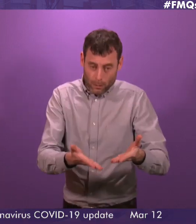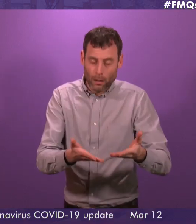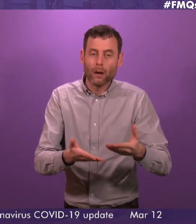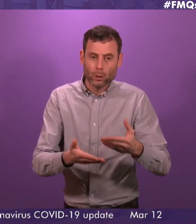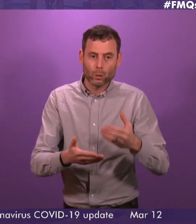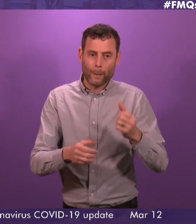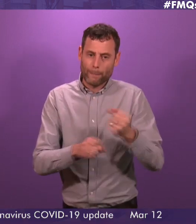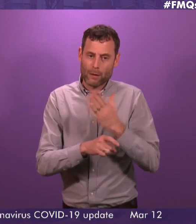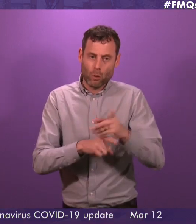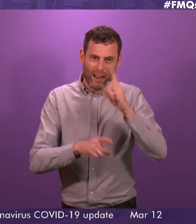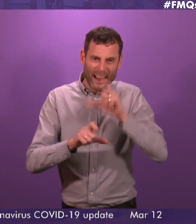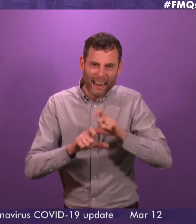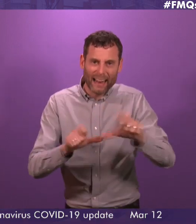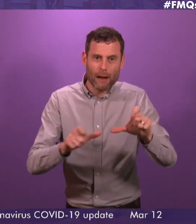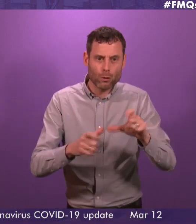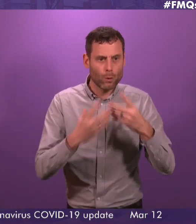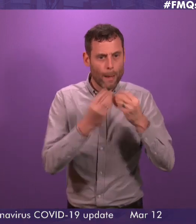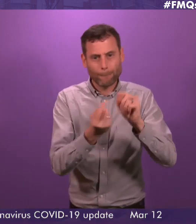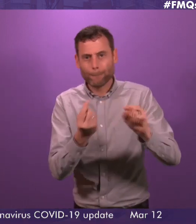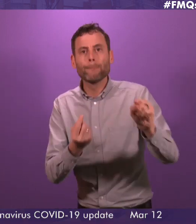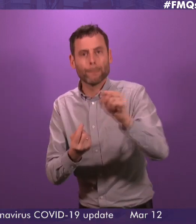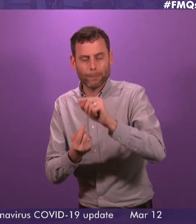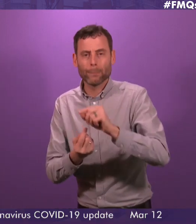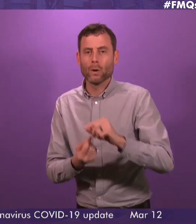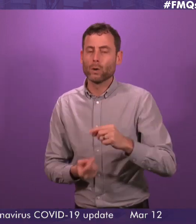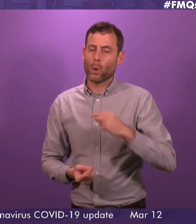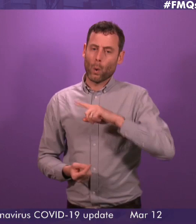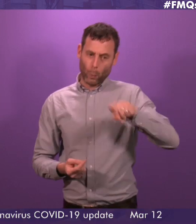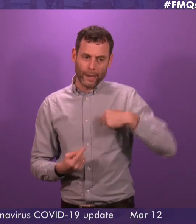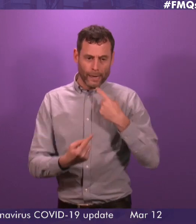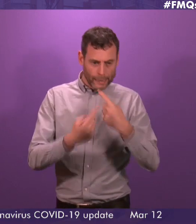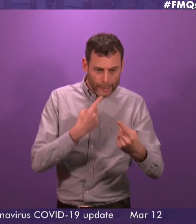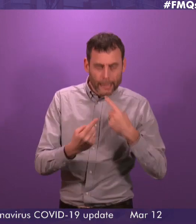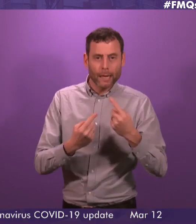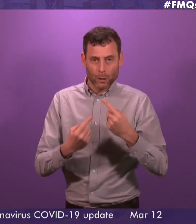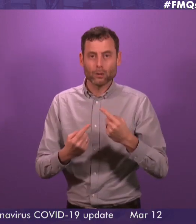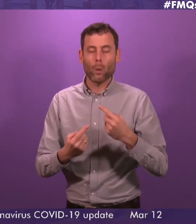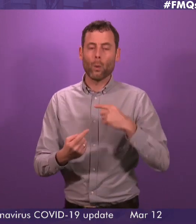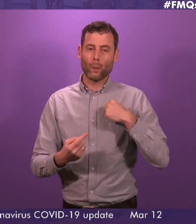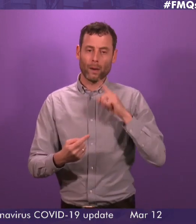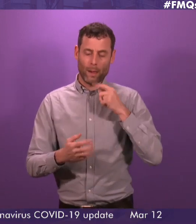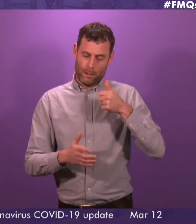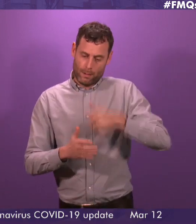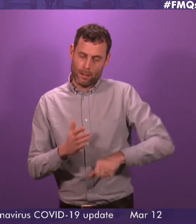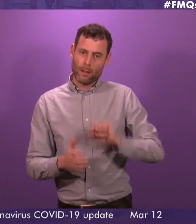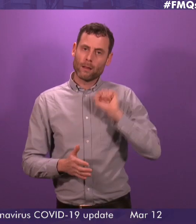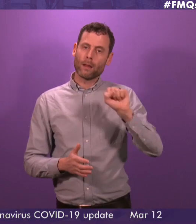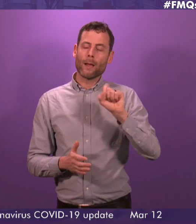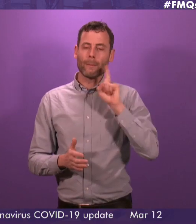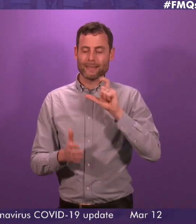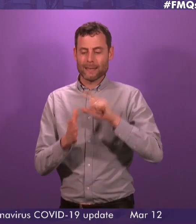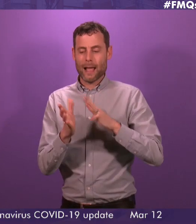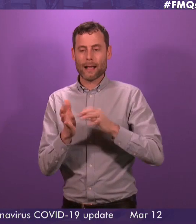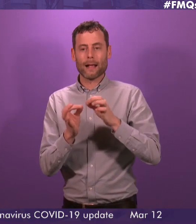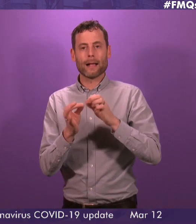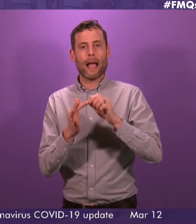And we will take those steps accordingly, dependent on the advice that she brings forward. Willie Coffey, to be